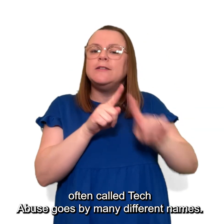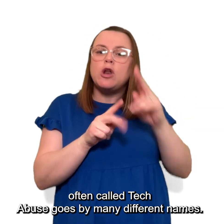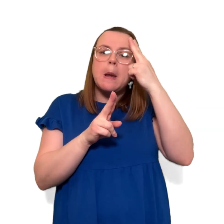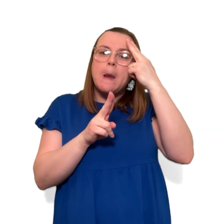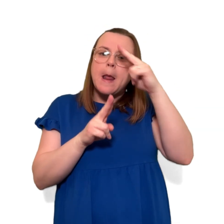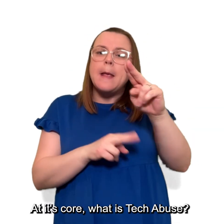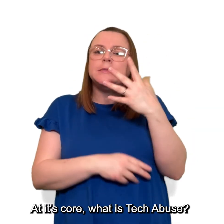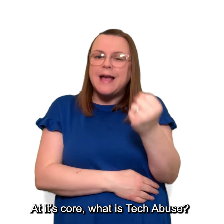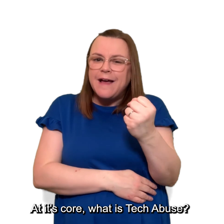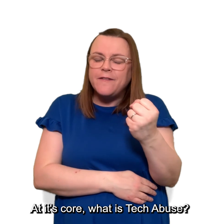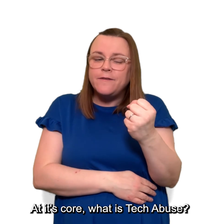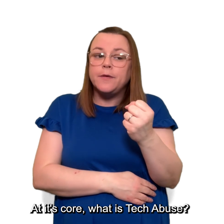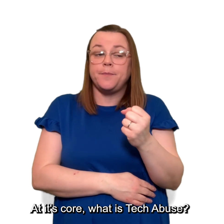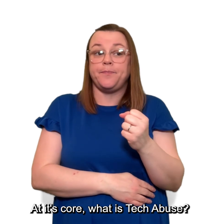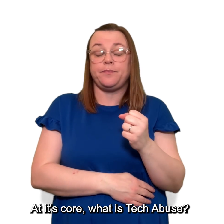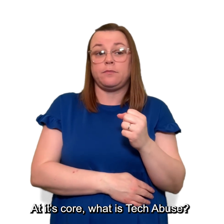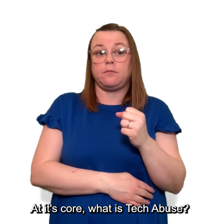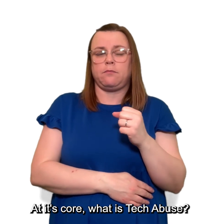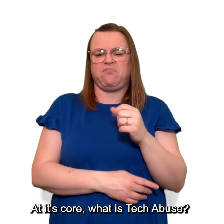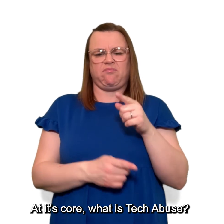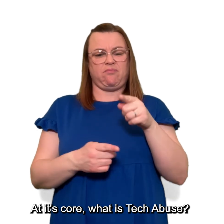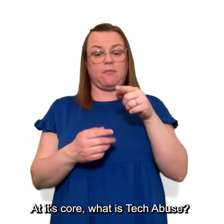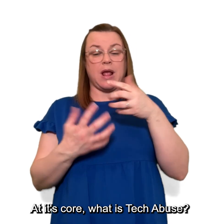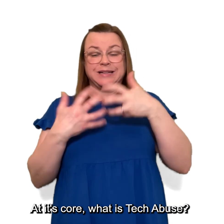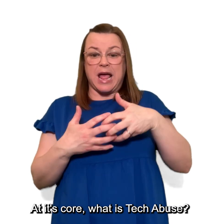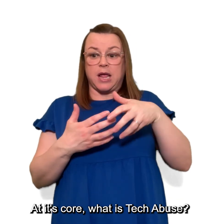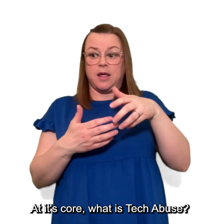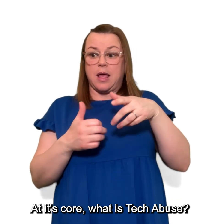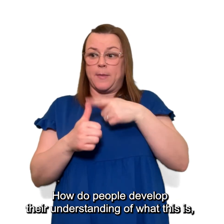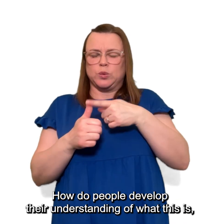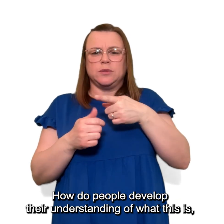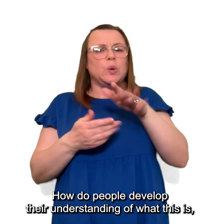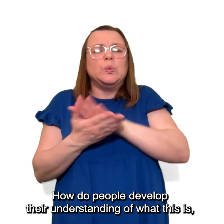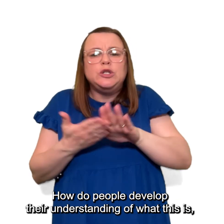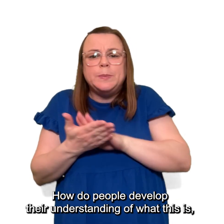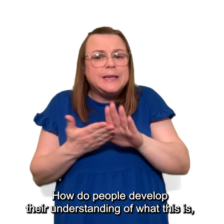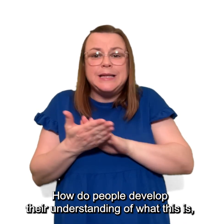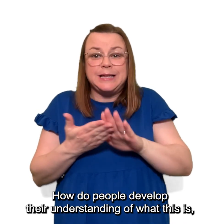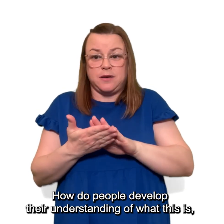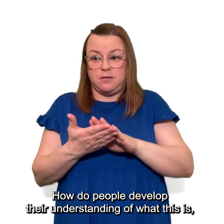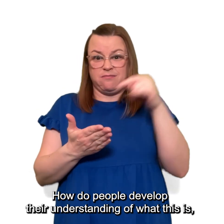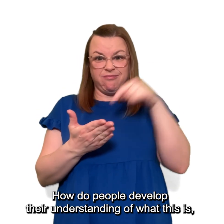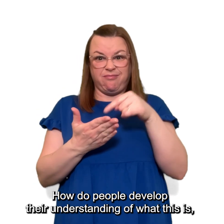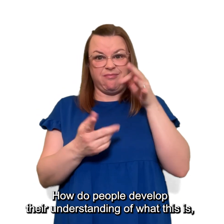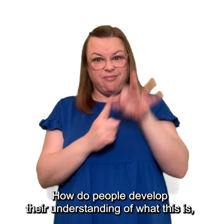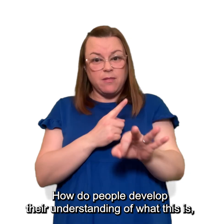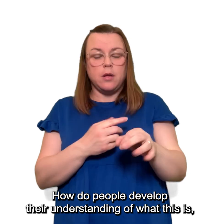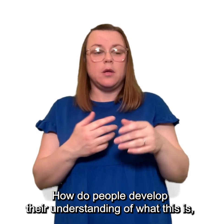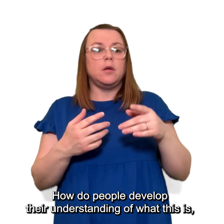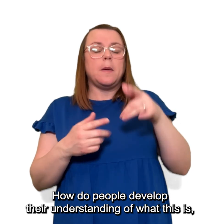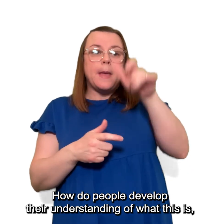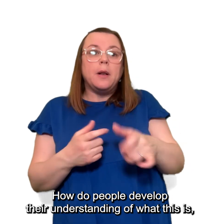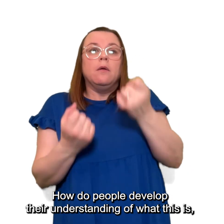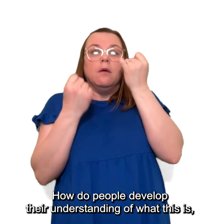different names. Yep. At its core, what is tech abuse? How do people develop